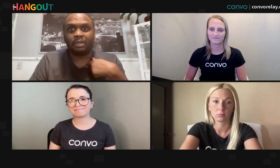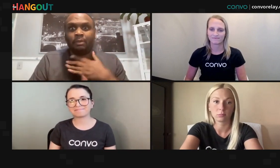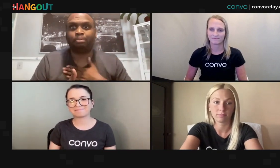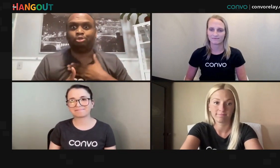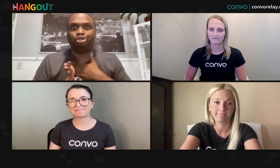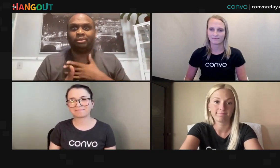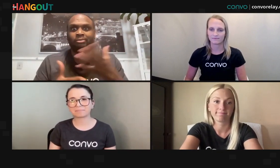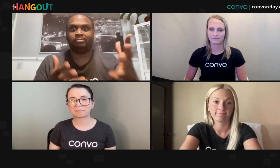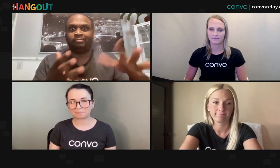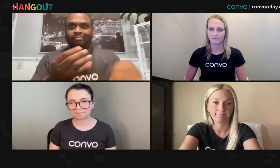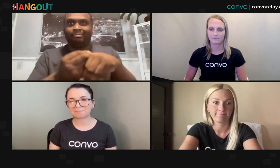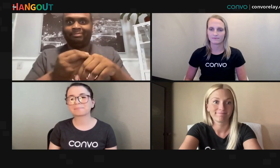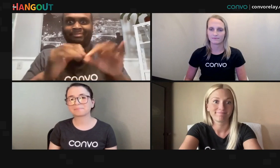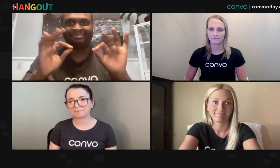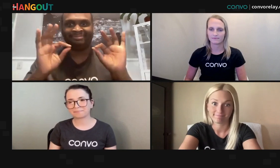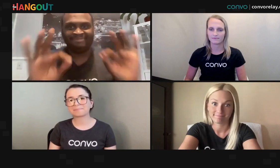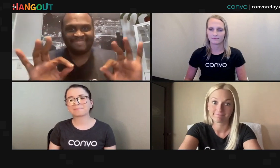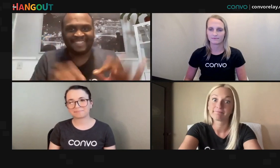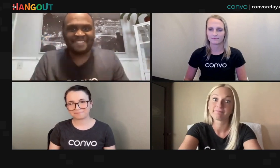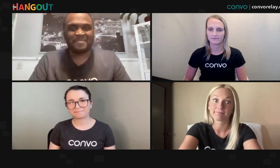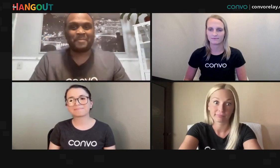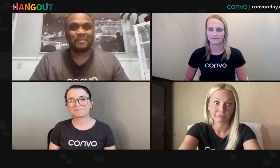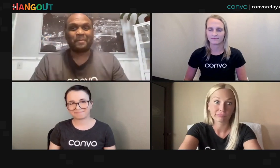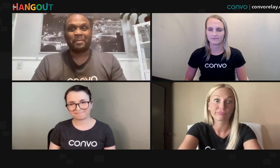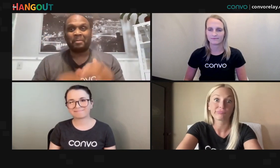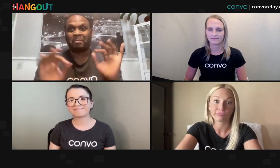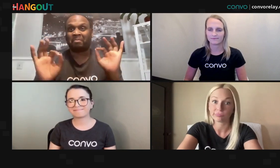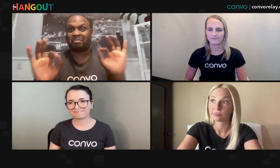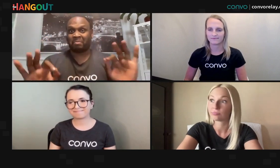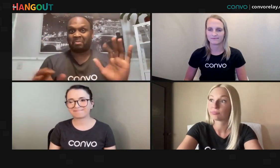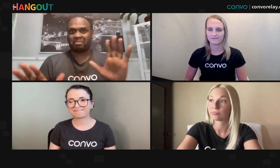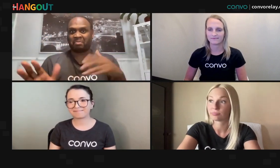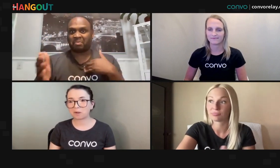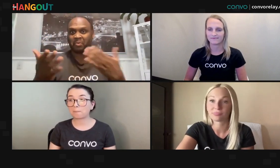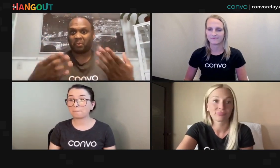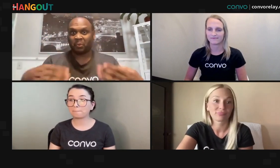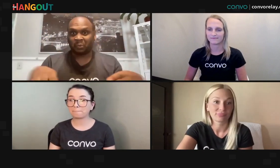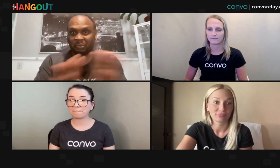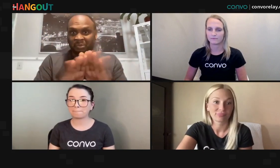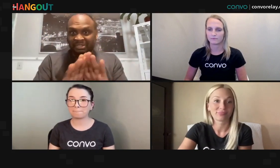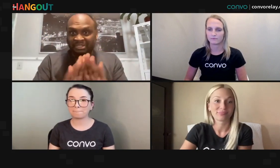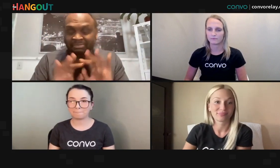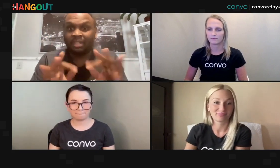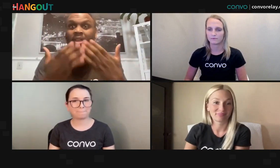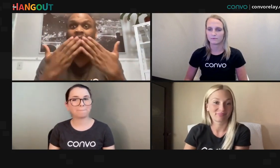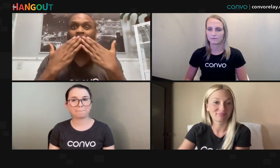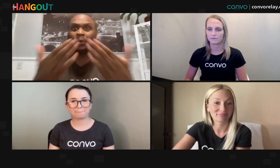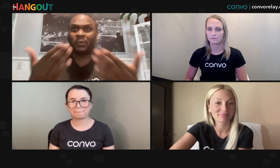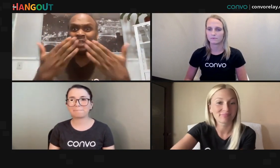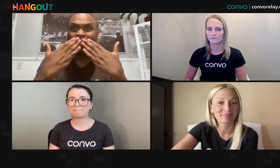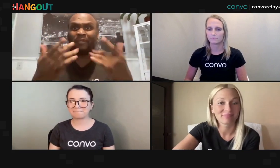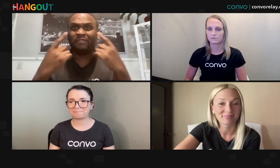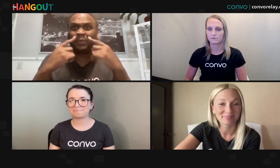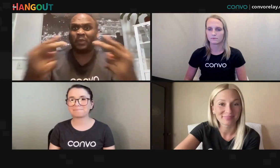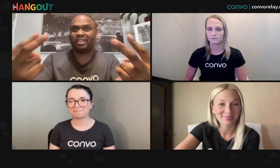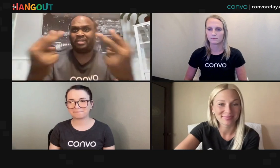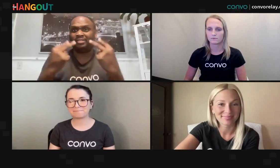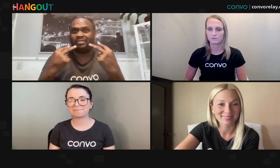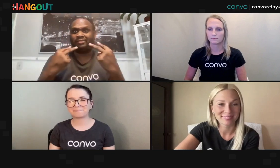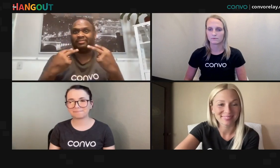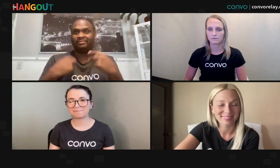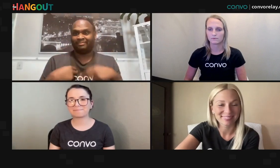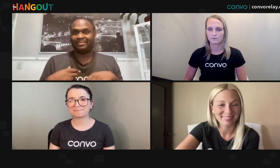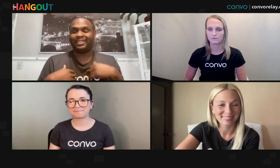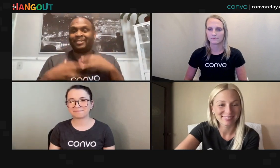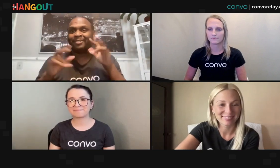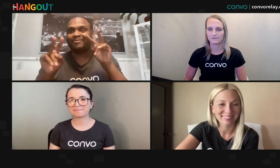This is Zen. Thank you for the tip. I really appreciate you adding that. That's great. All right. Well, we're going to close out for